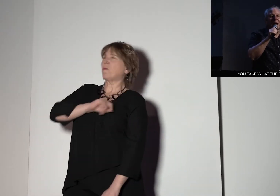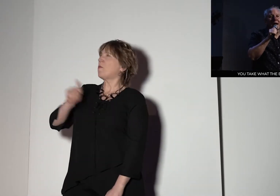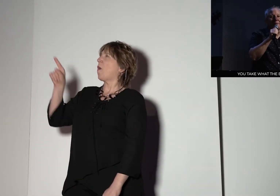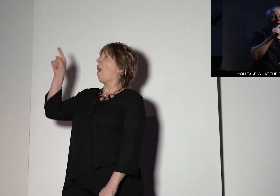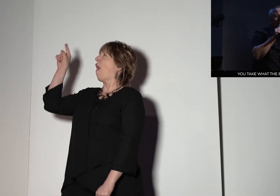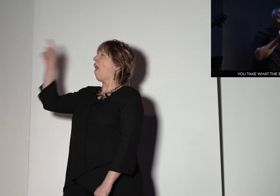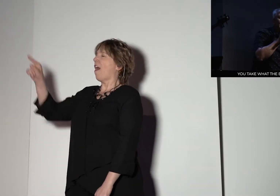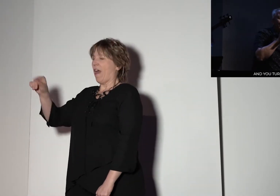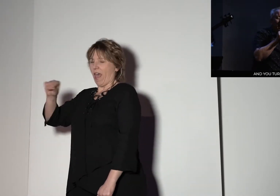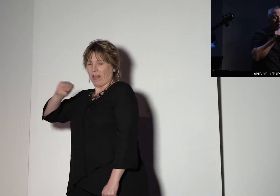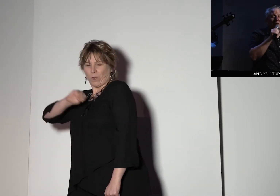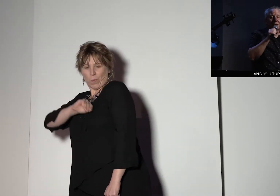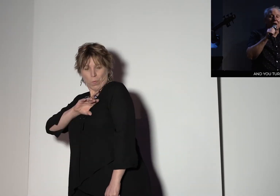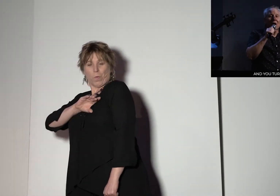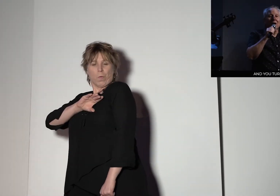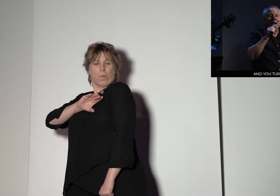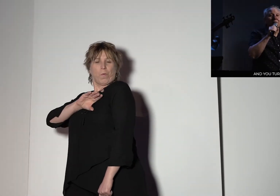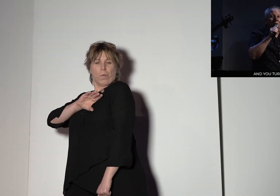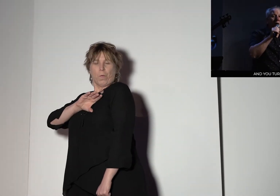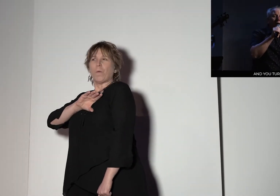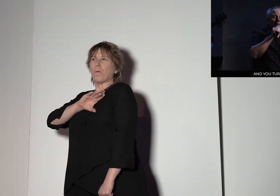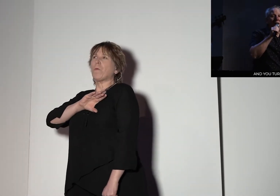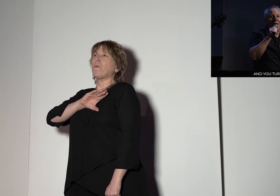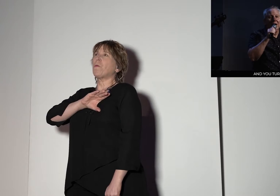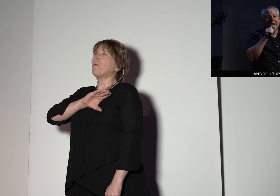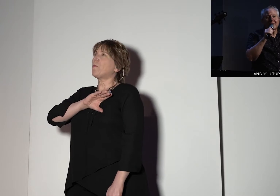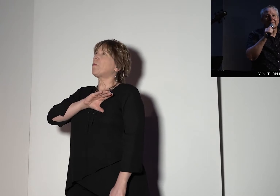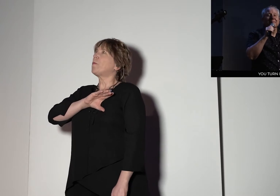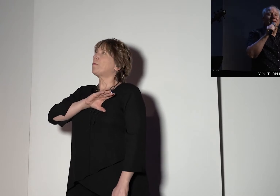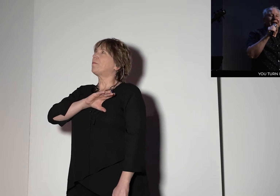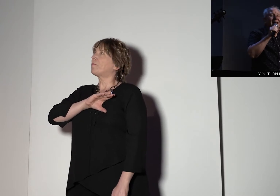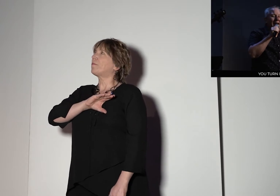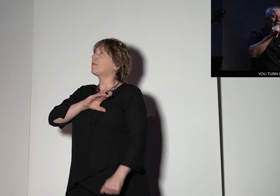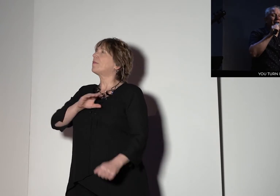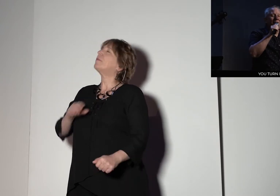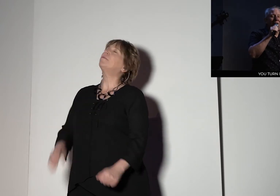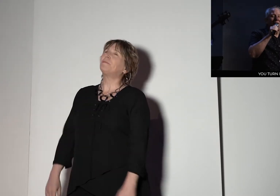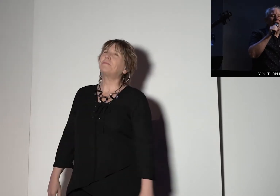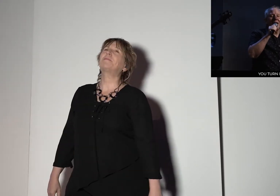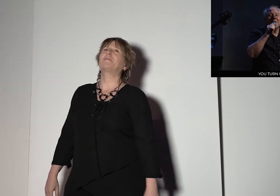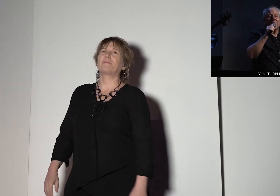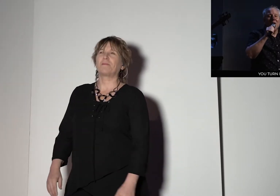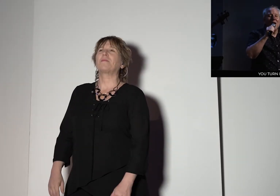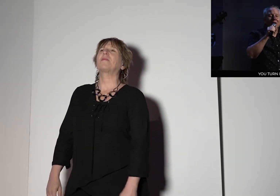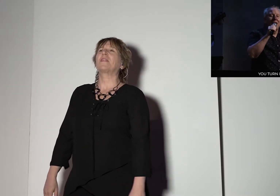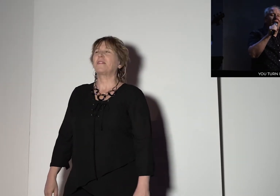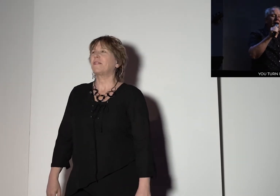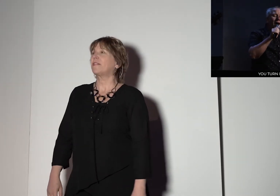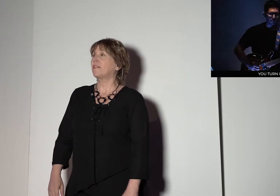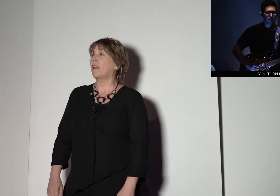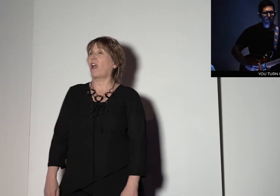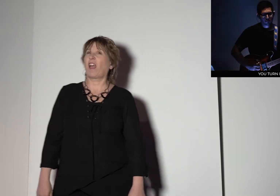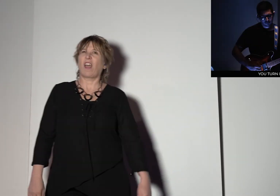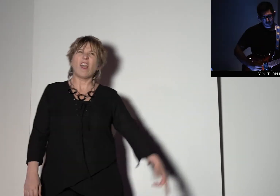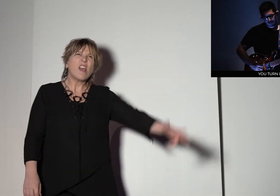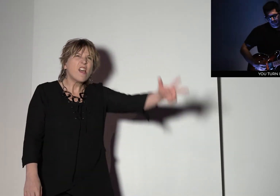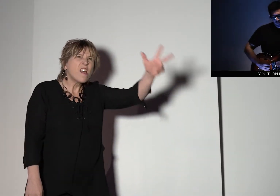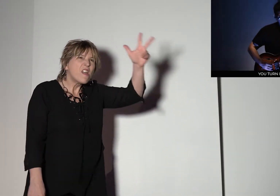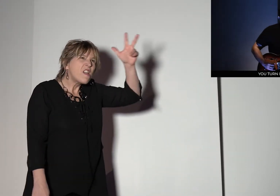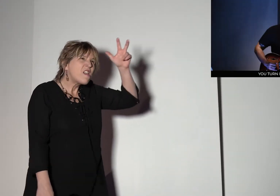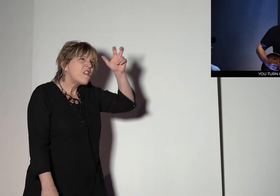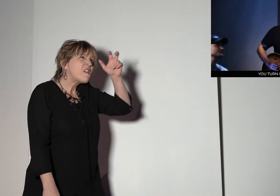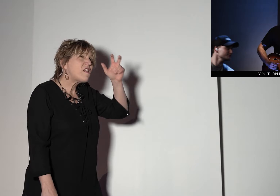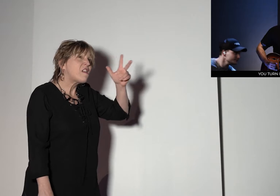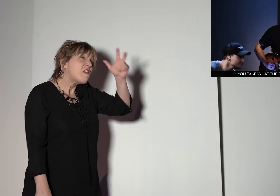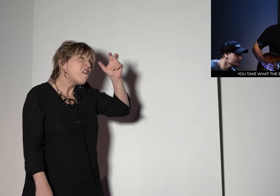for evil, and you turn it for good. You turn it for good, for our